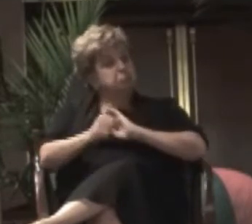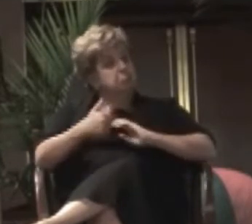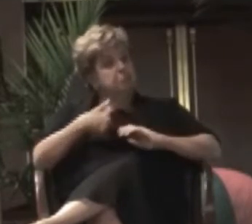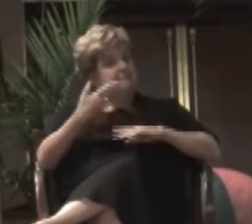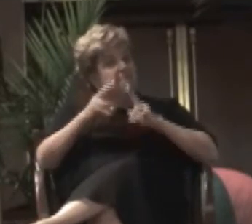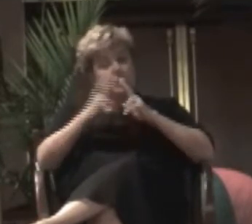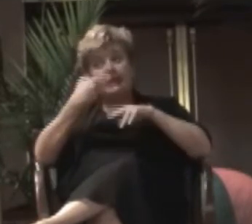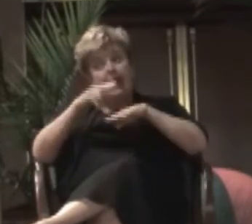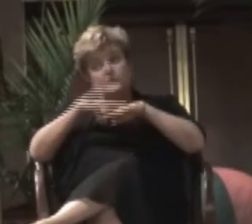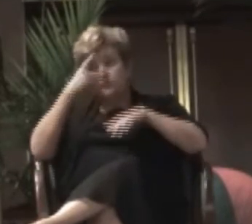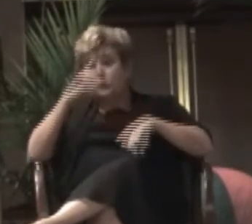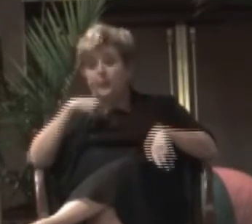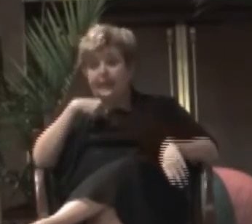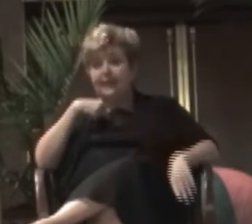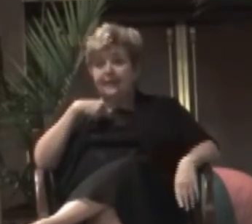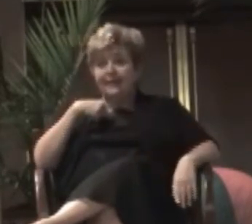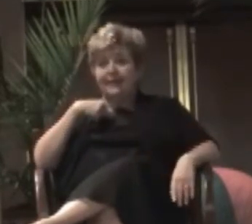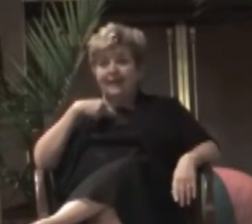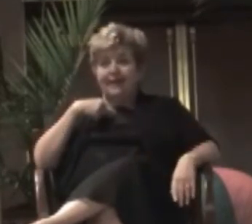I never had to have any lessons.